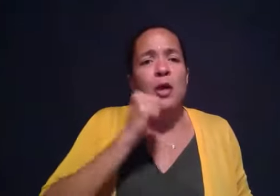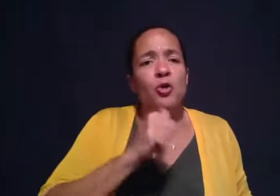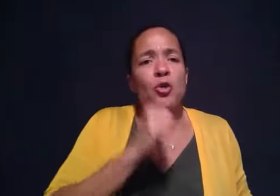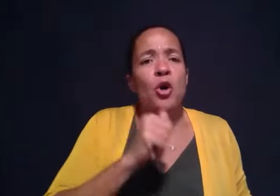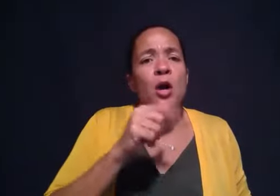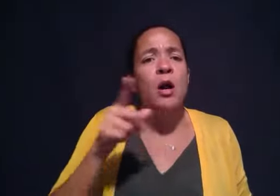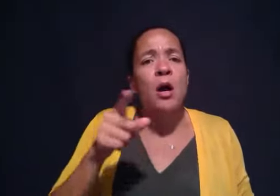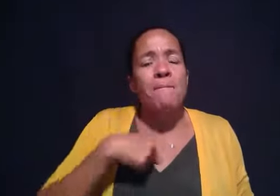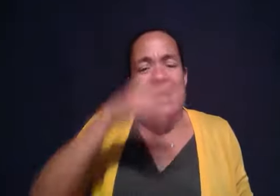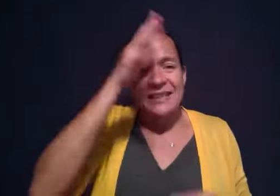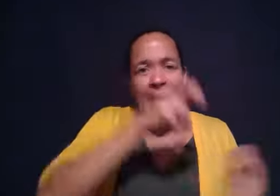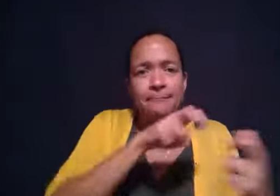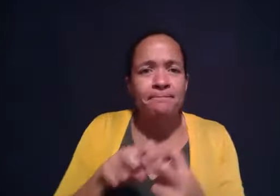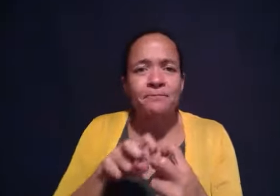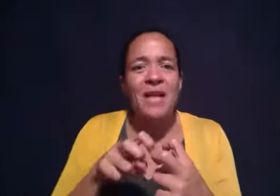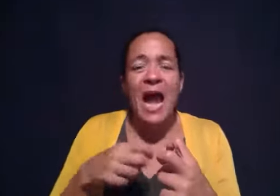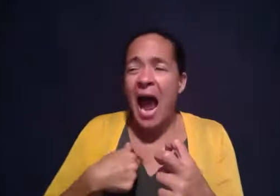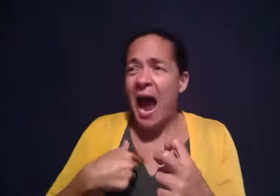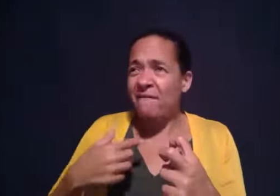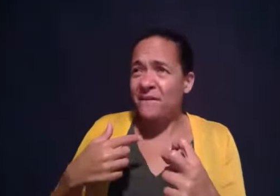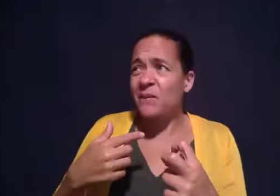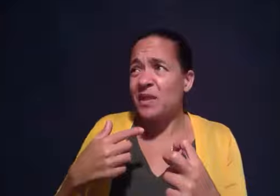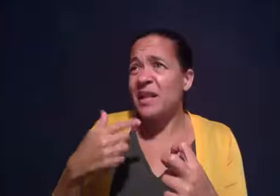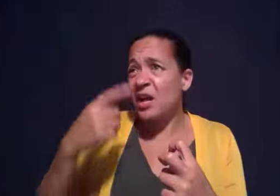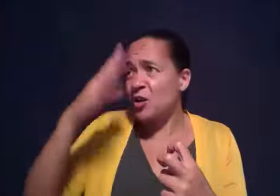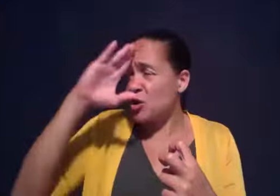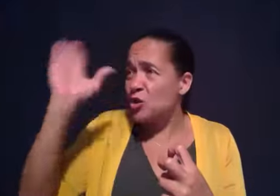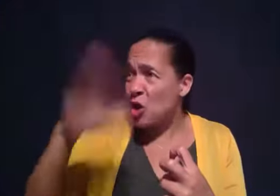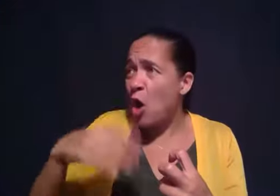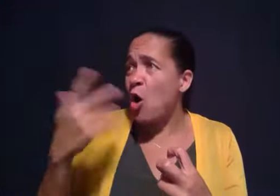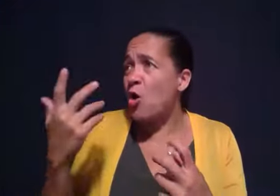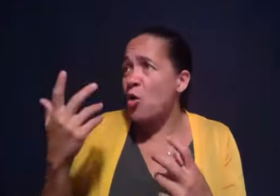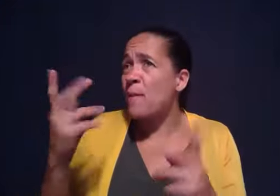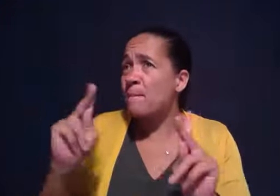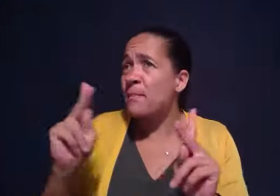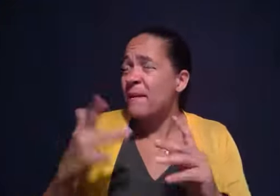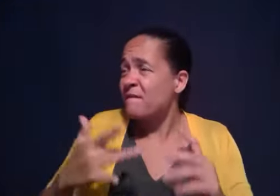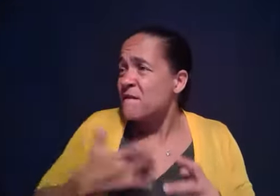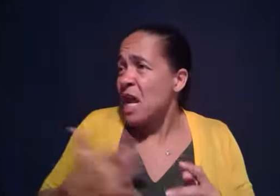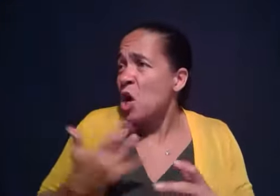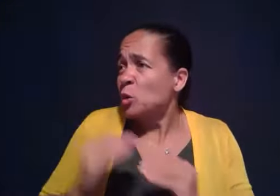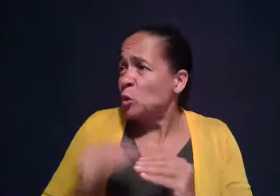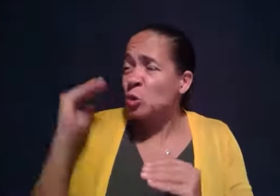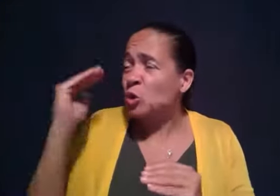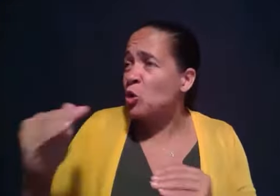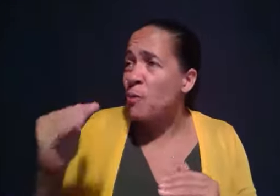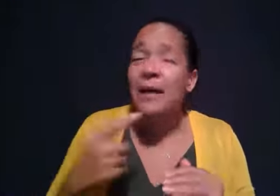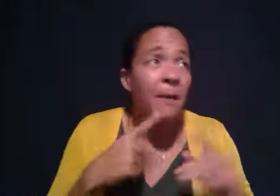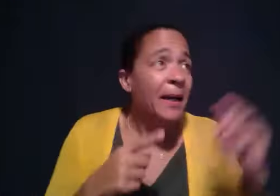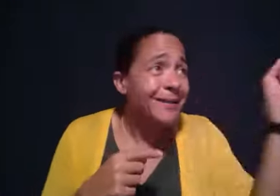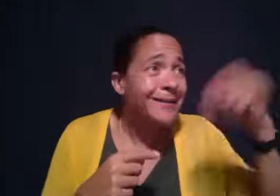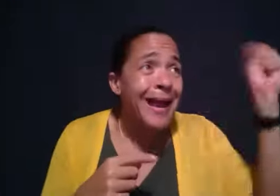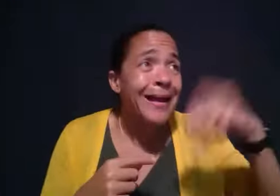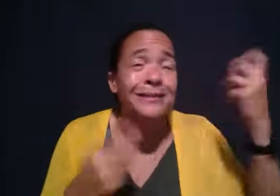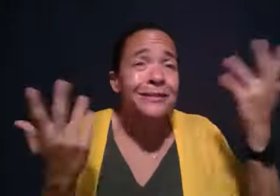too much." And I thought, "Yes, sir. Now what? Like, what do we do with that?" And he had no solution to offer